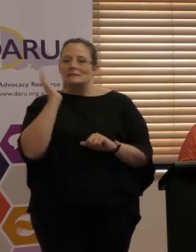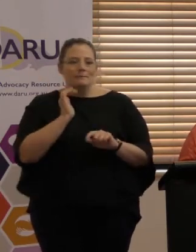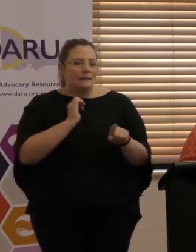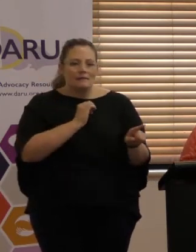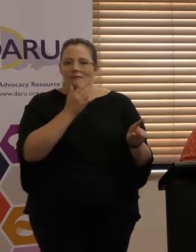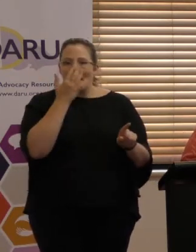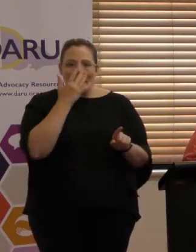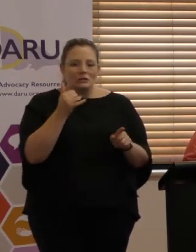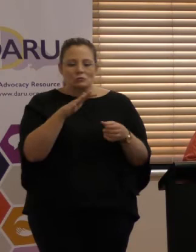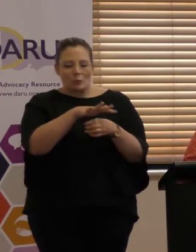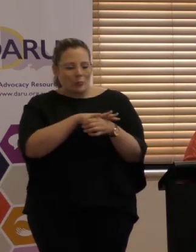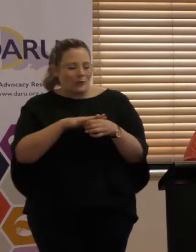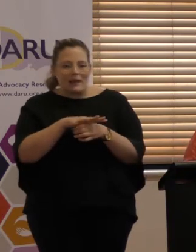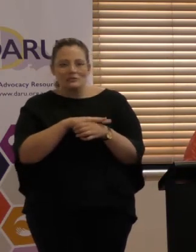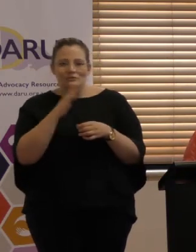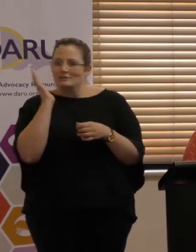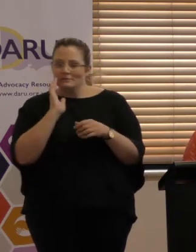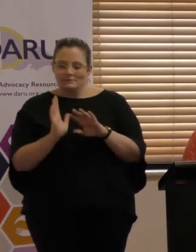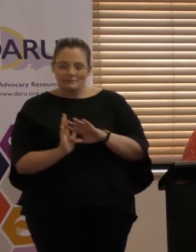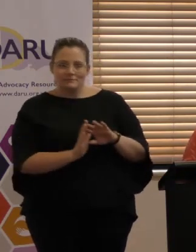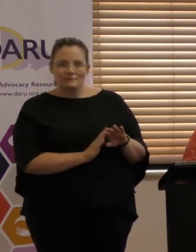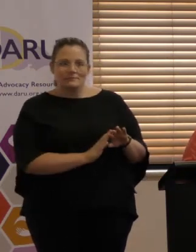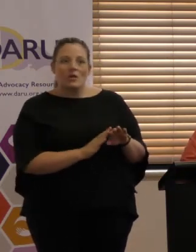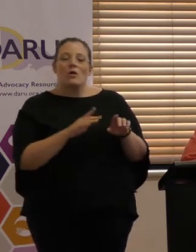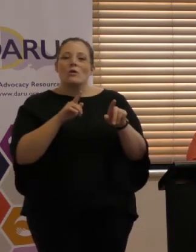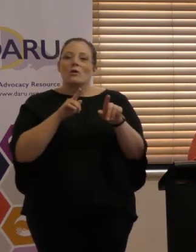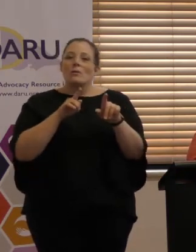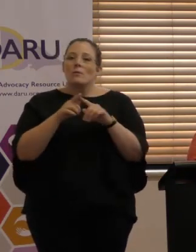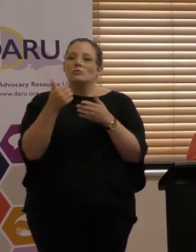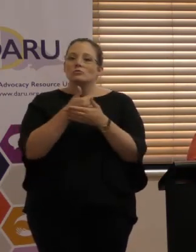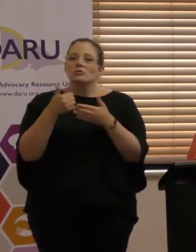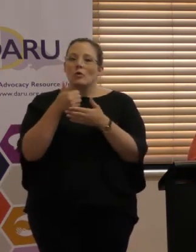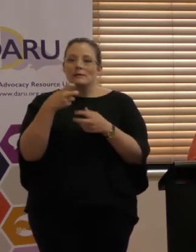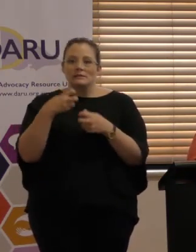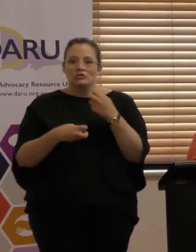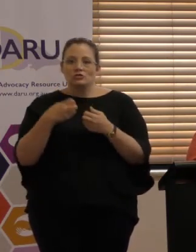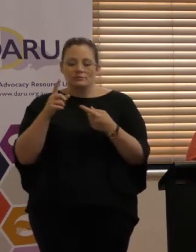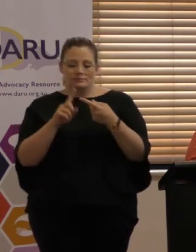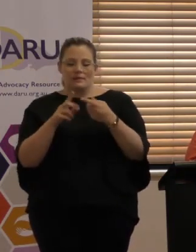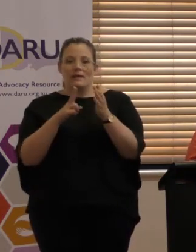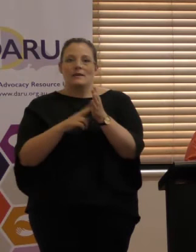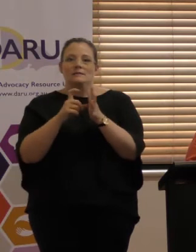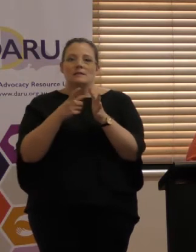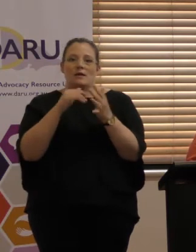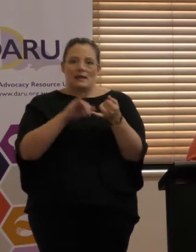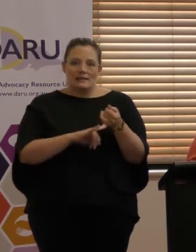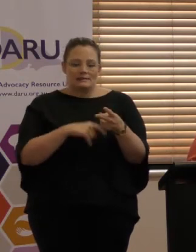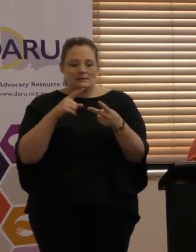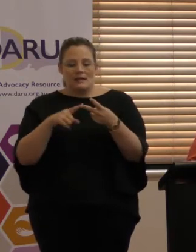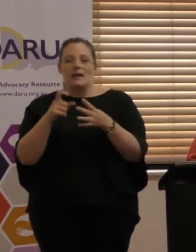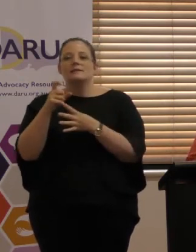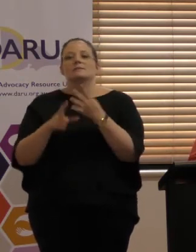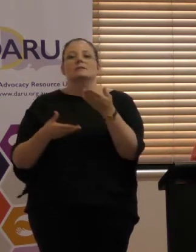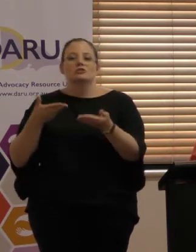age, location, all of those sorts of things, are NDIS and disability services.